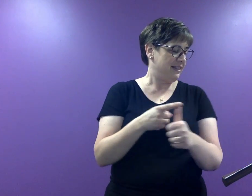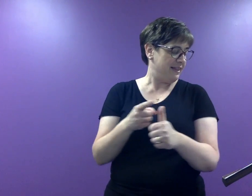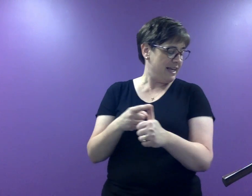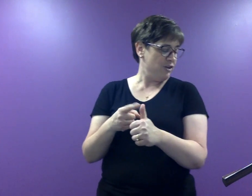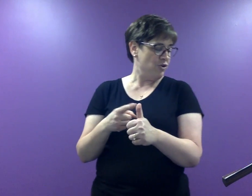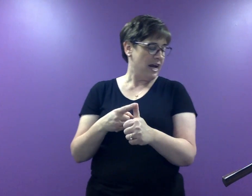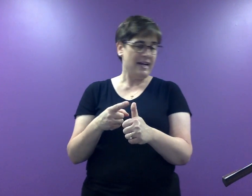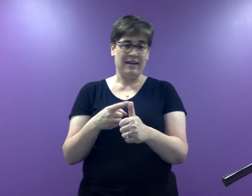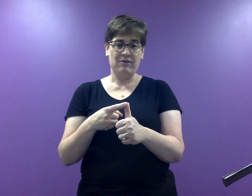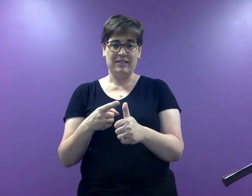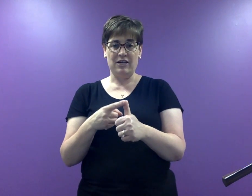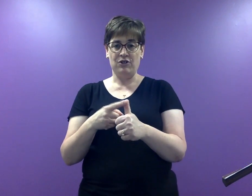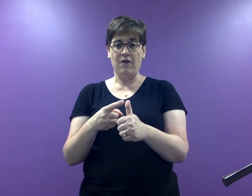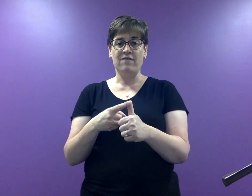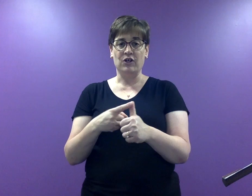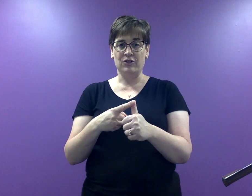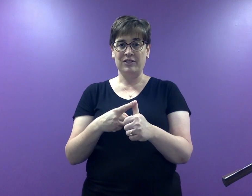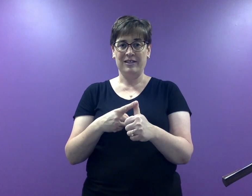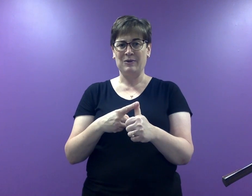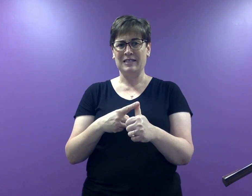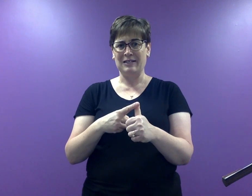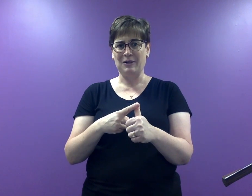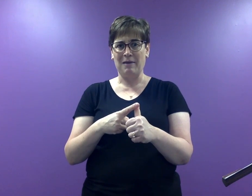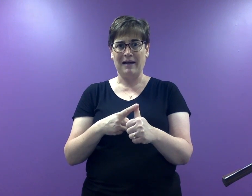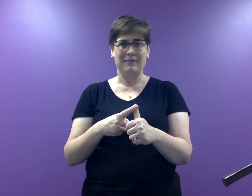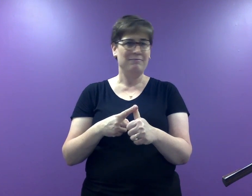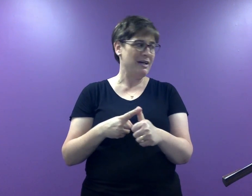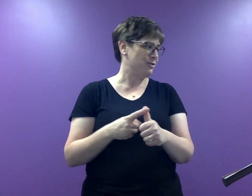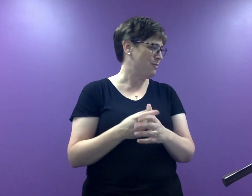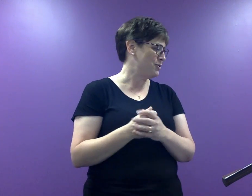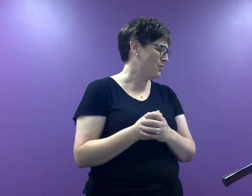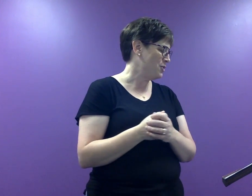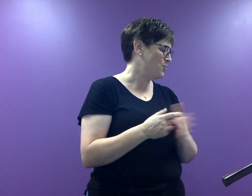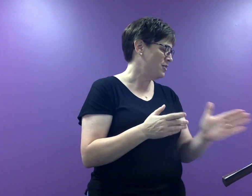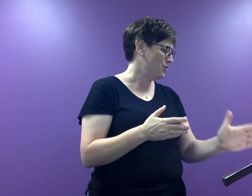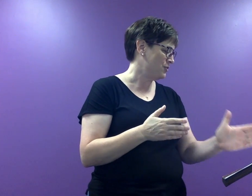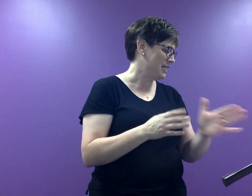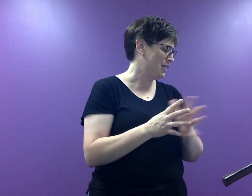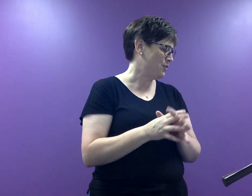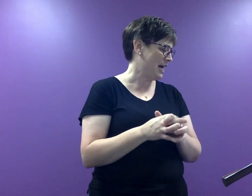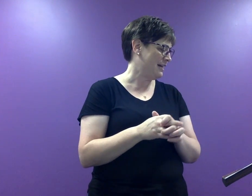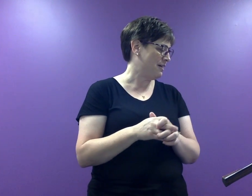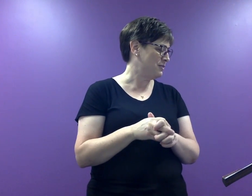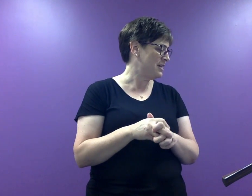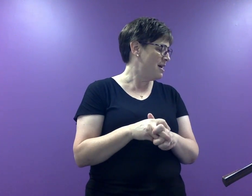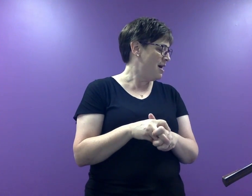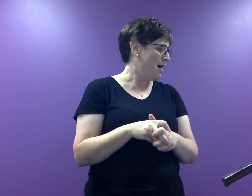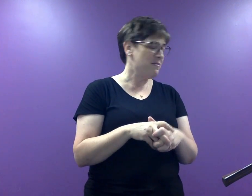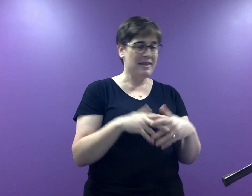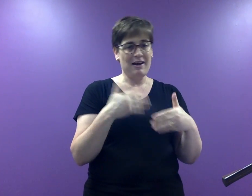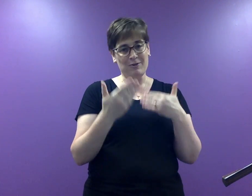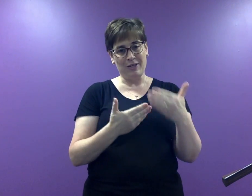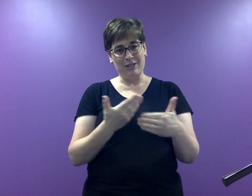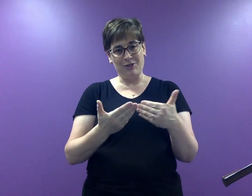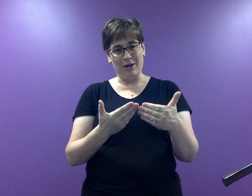In your handouts, they show first. I always like to go back and make sure I'm showing you what you're seeing in your handouts. And then I also like to share